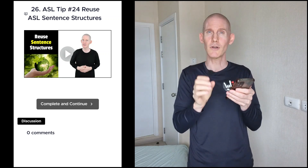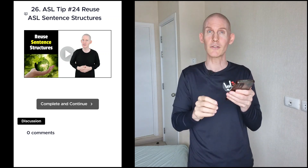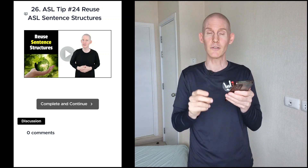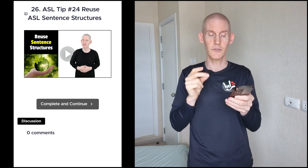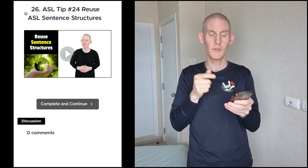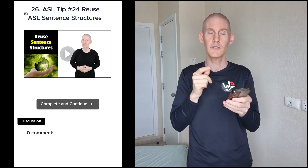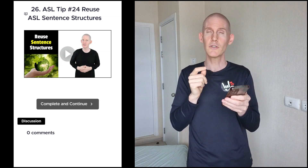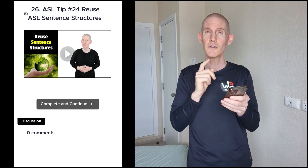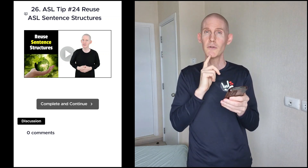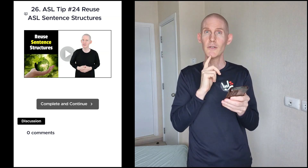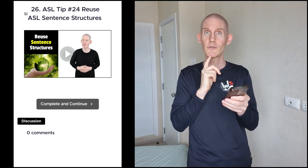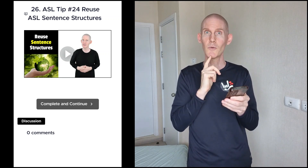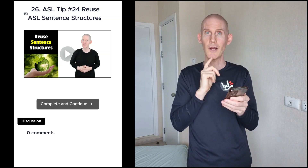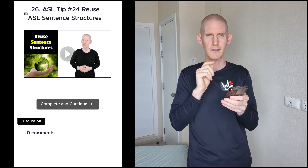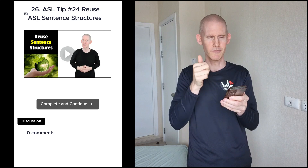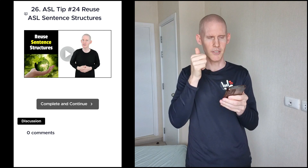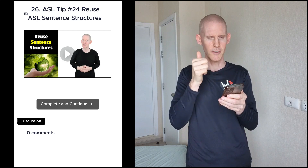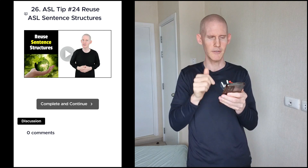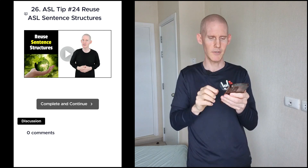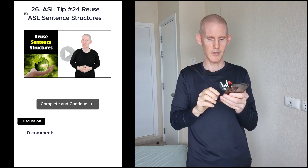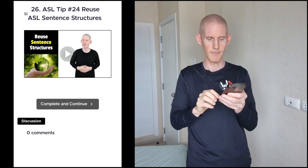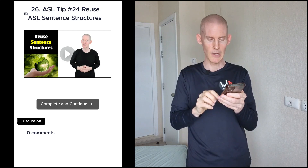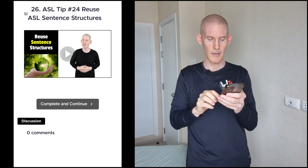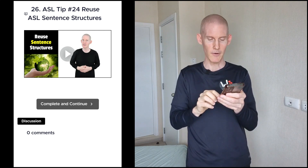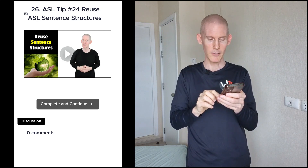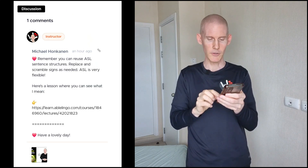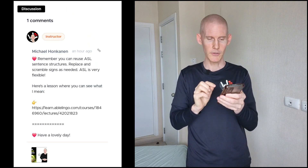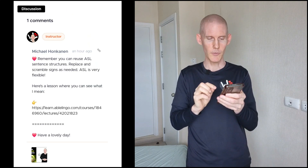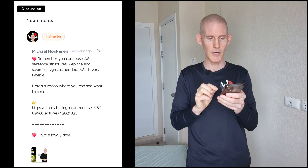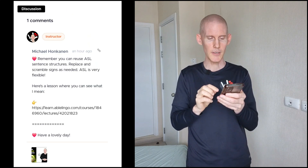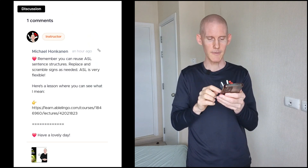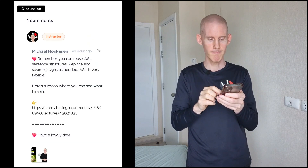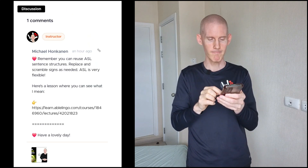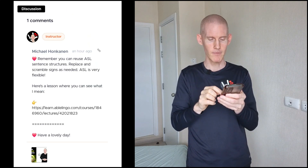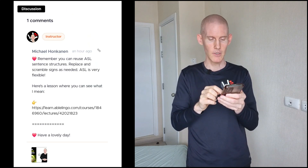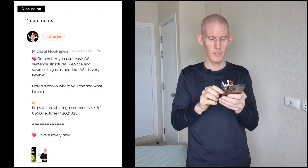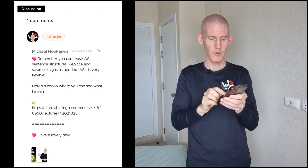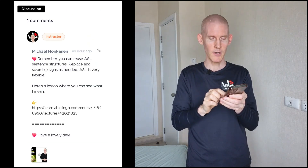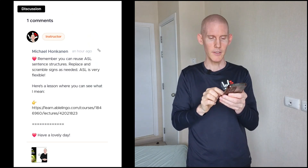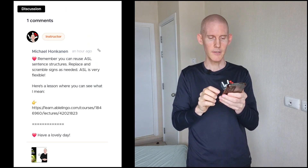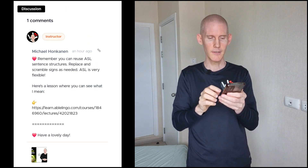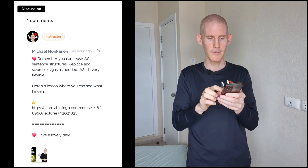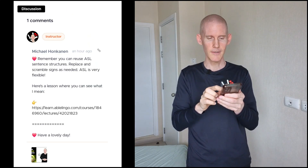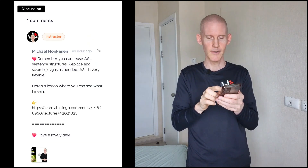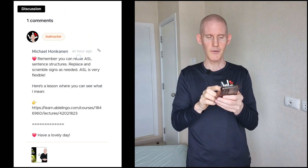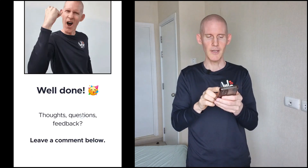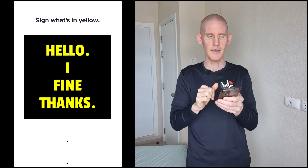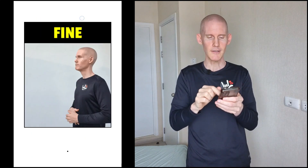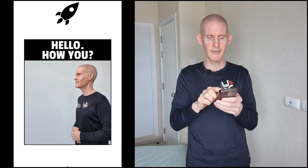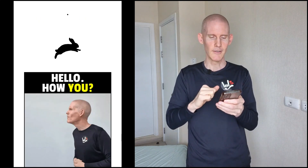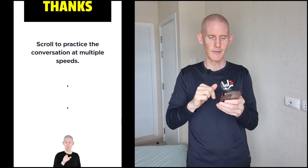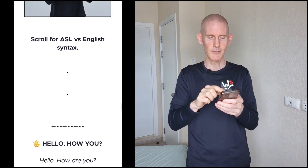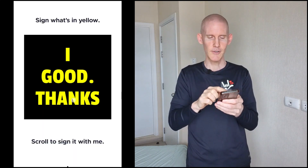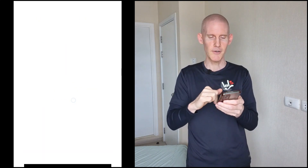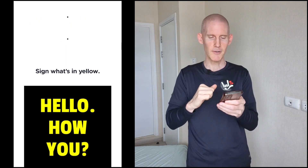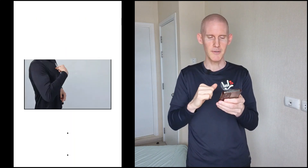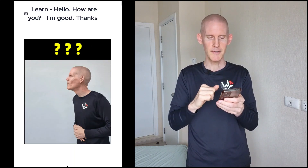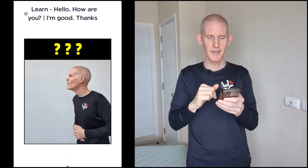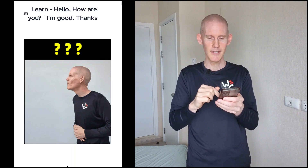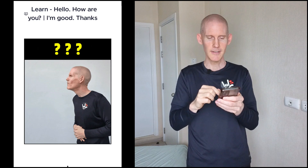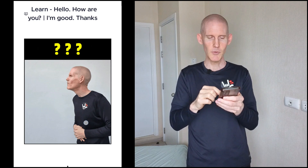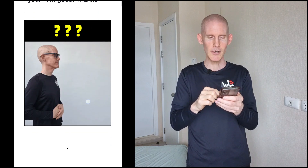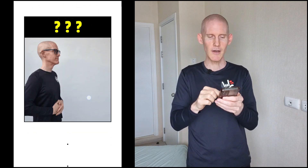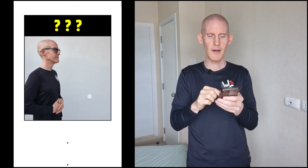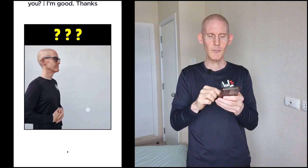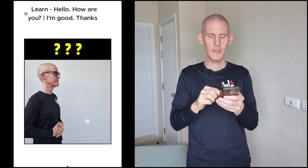sentence structure. So this is a good video to watch. Very good video. All right, so let's go back. All right, okay.